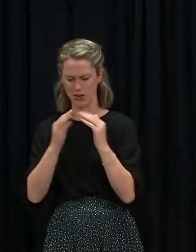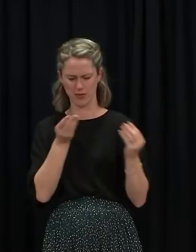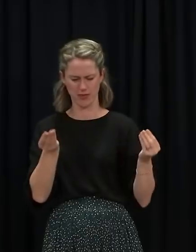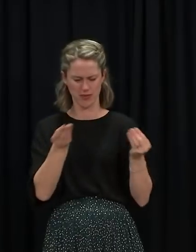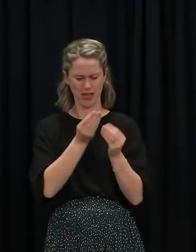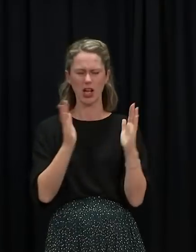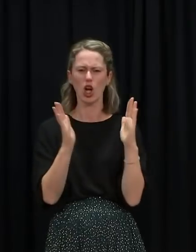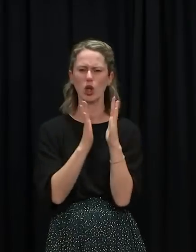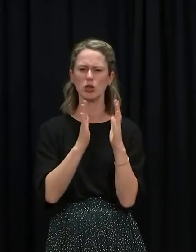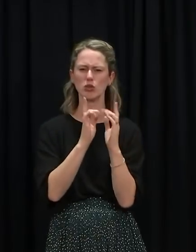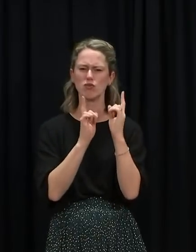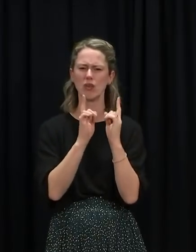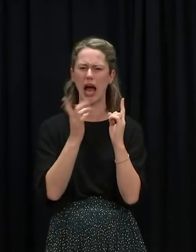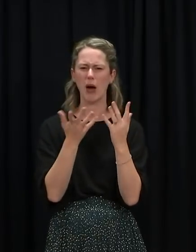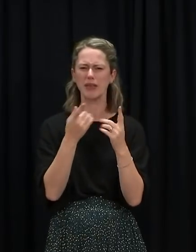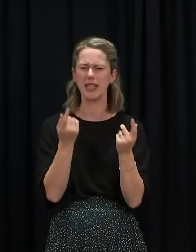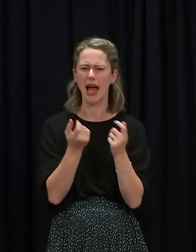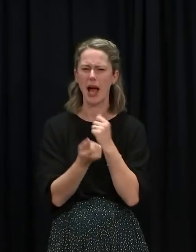have been